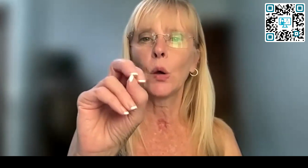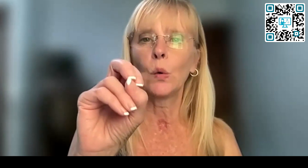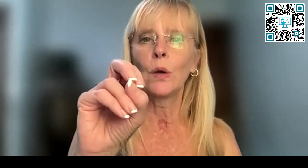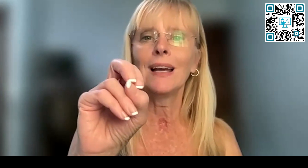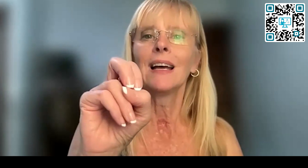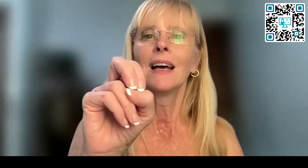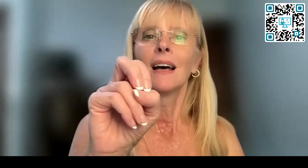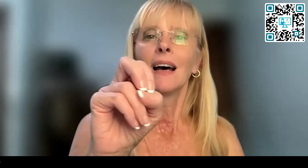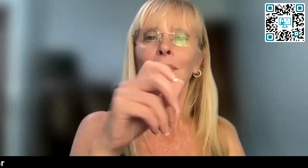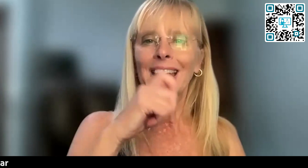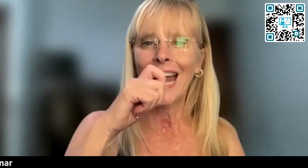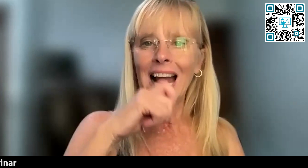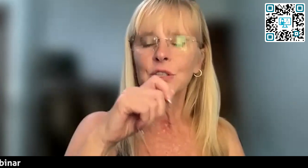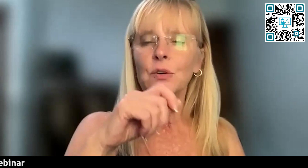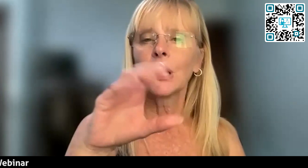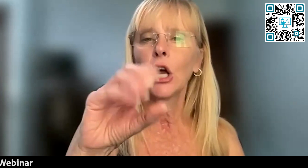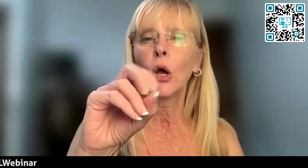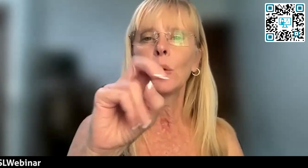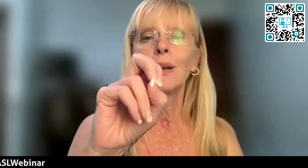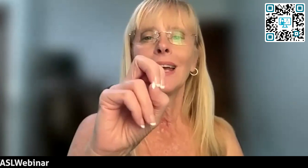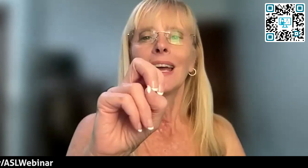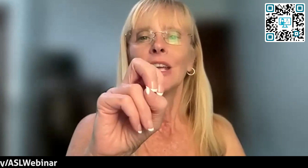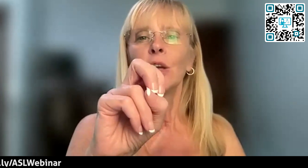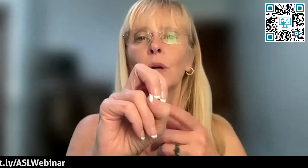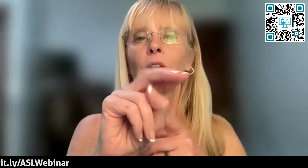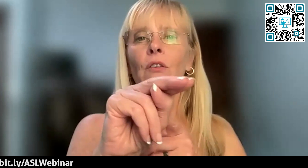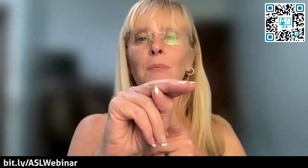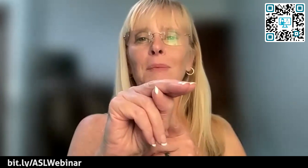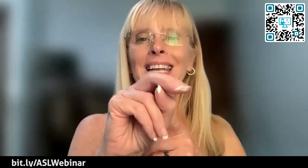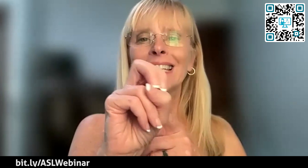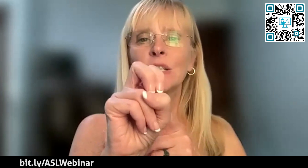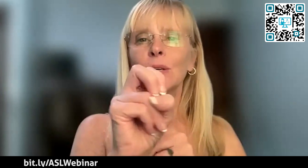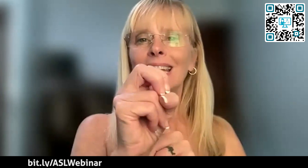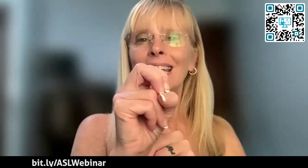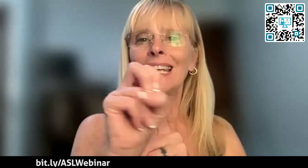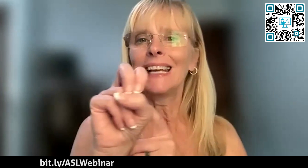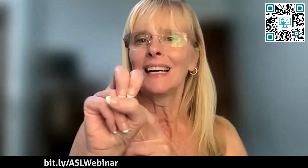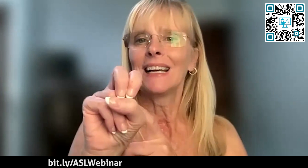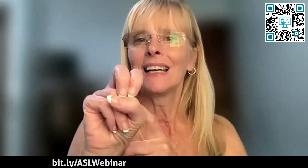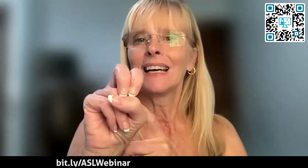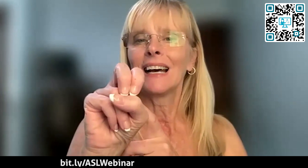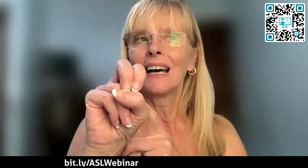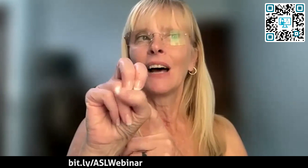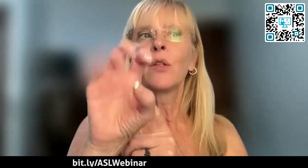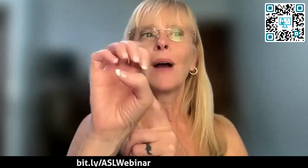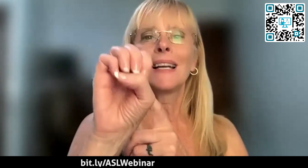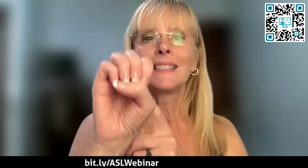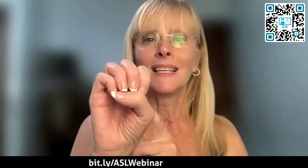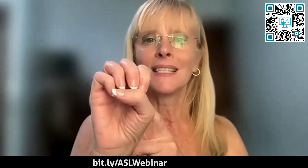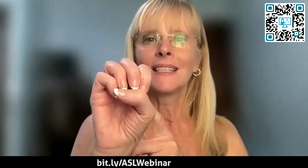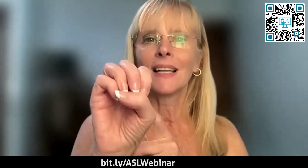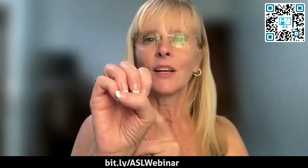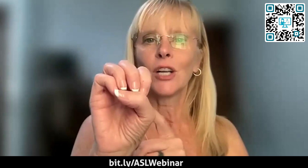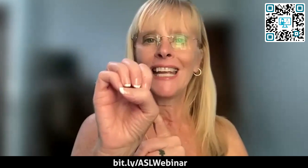cone, like an ice cream cone, you would go from an N to an E. Otherwise, it is the letter E,